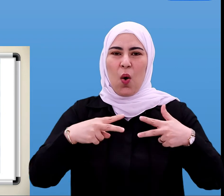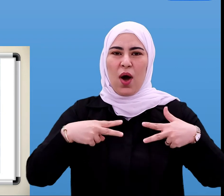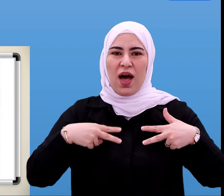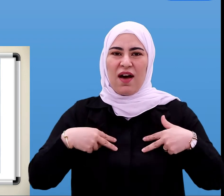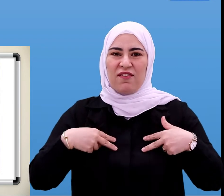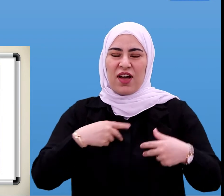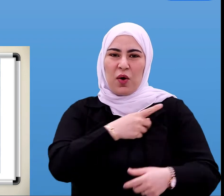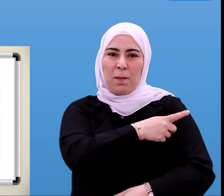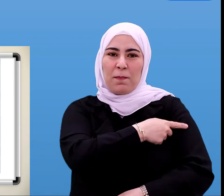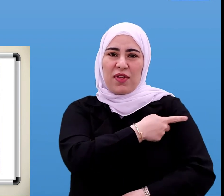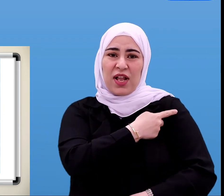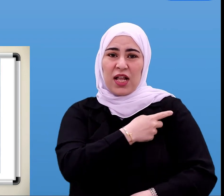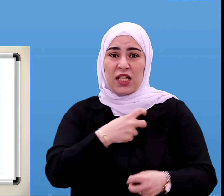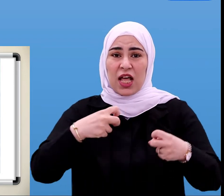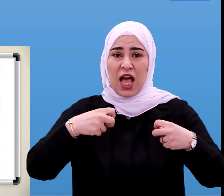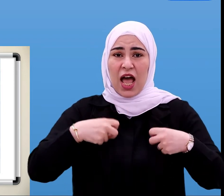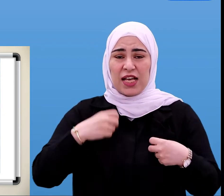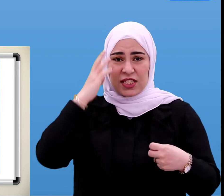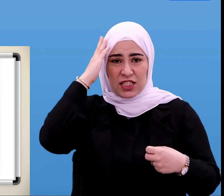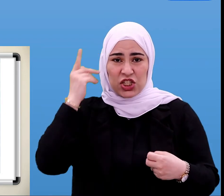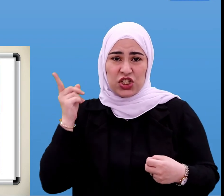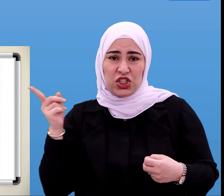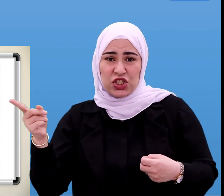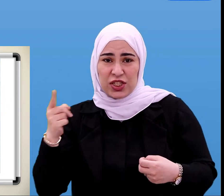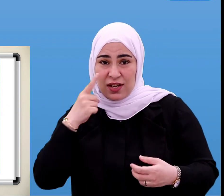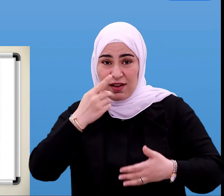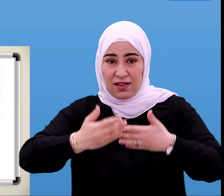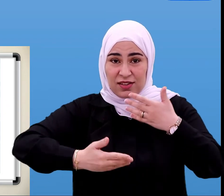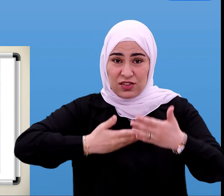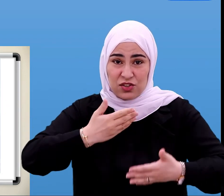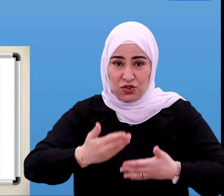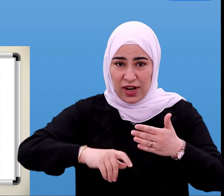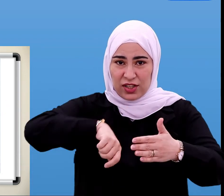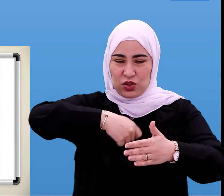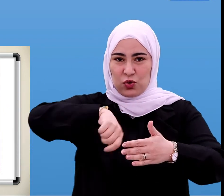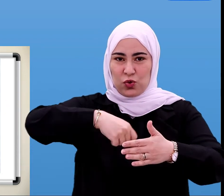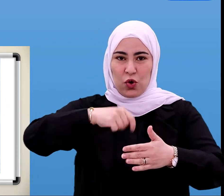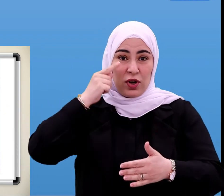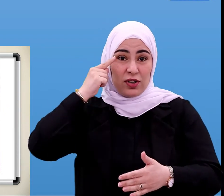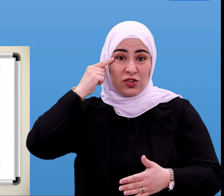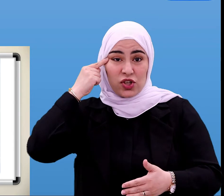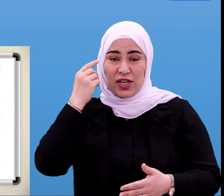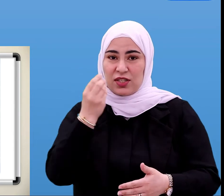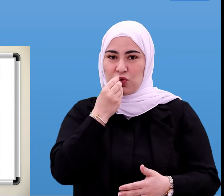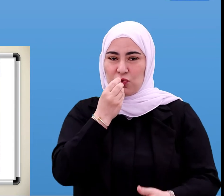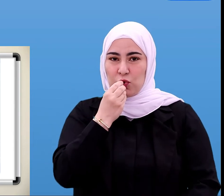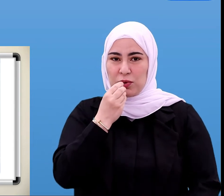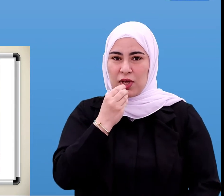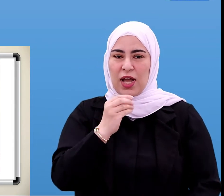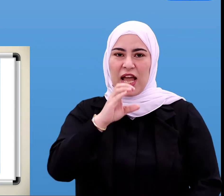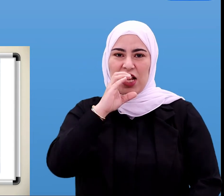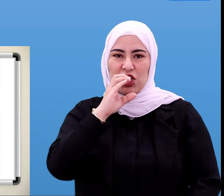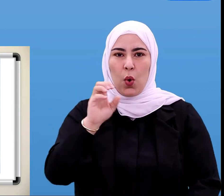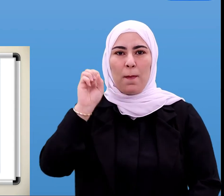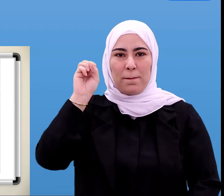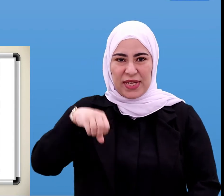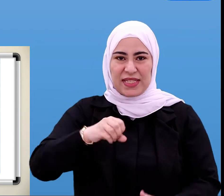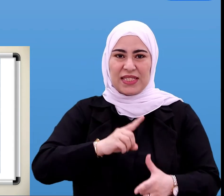cook Chinese food? The answer will be yes or no. Another example is